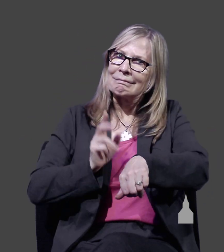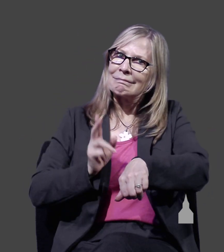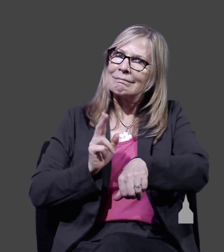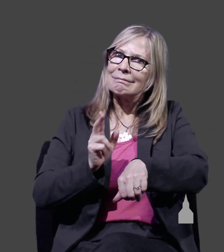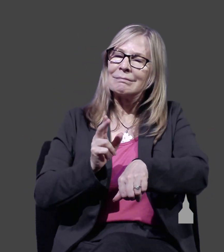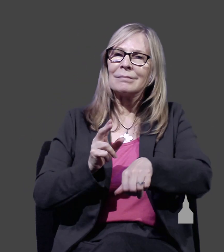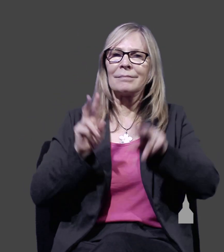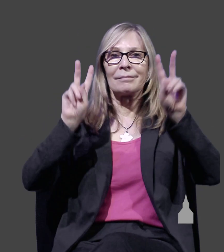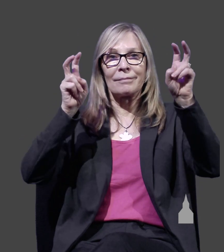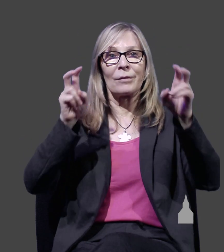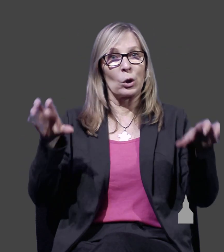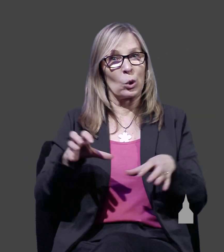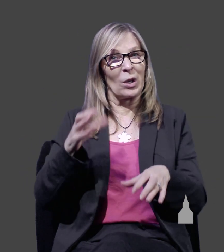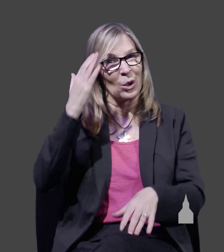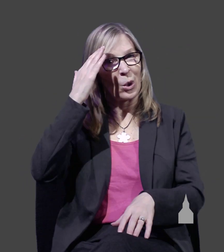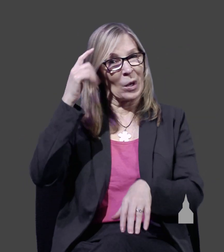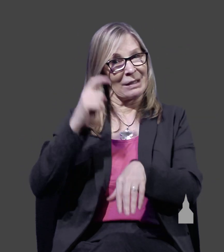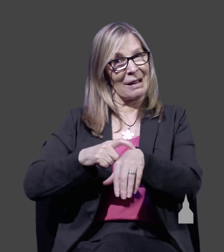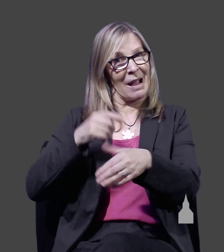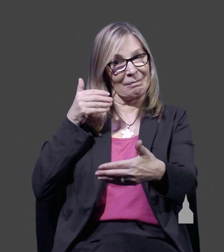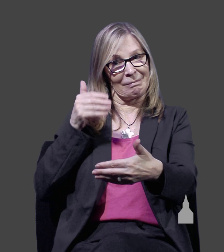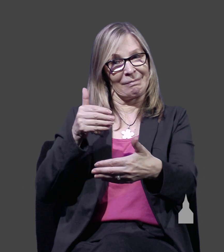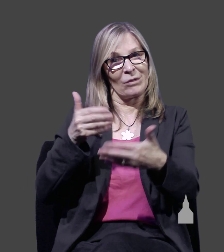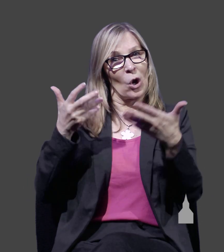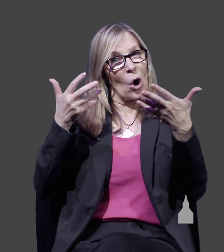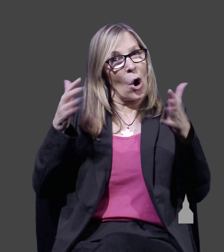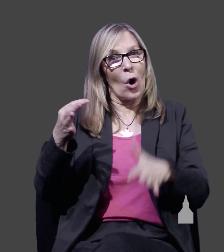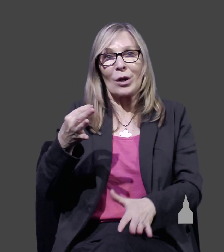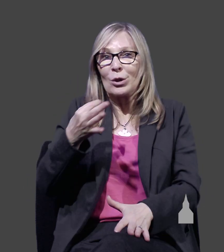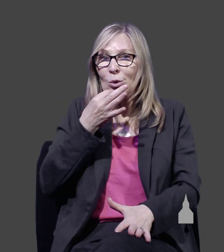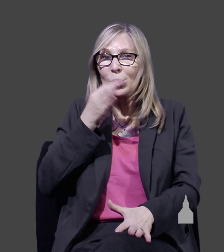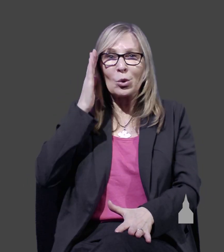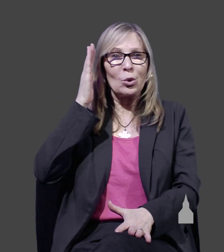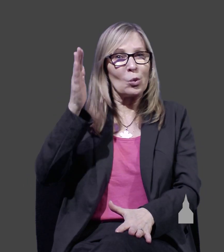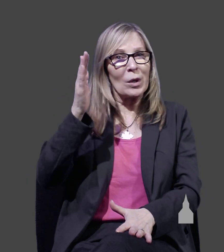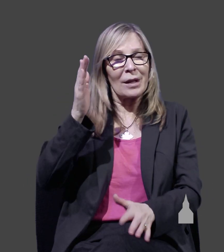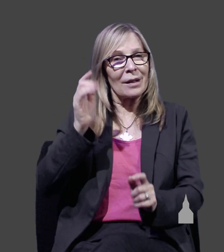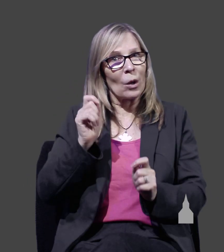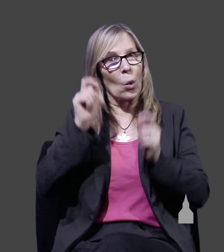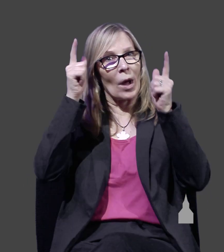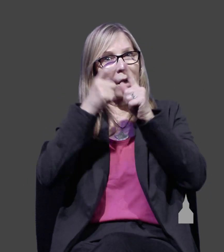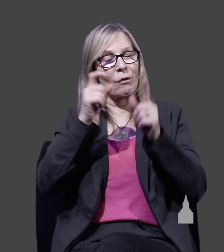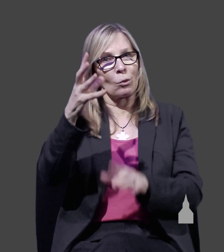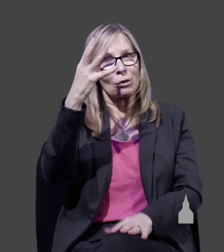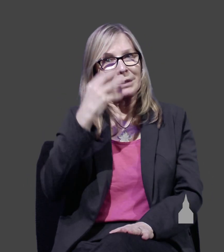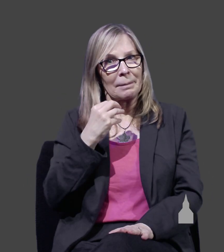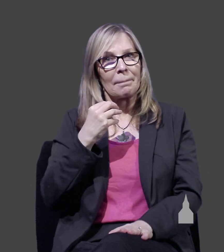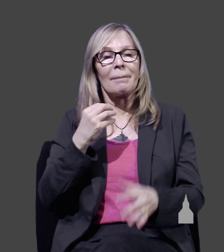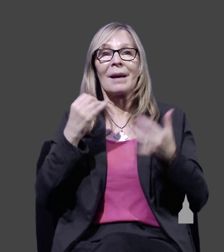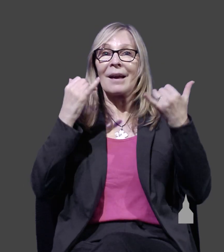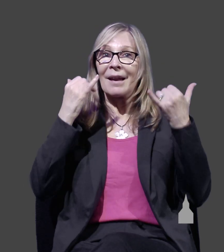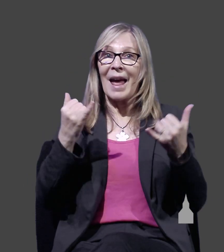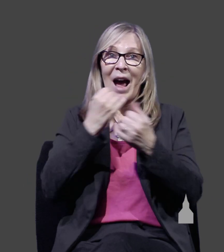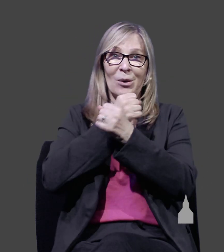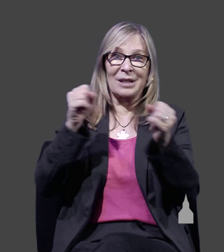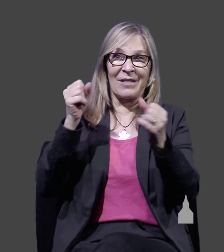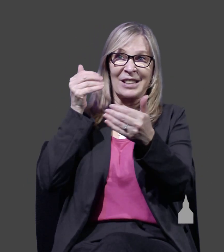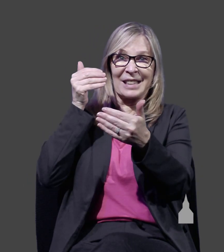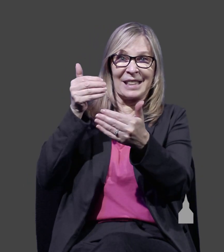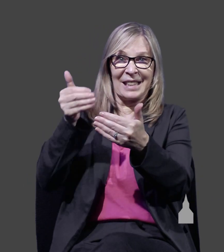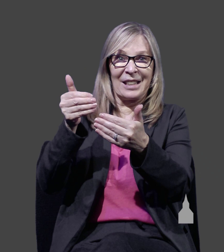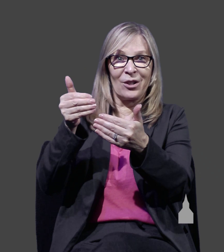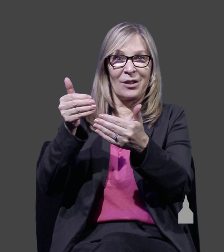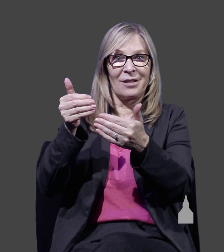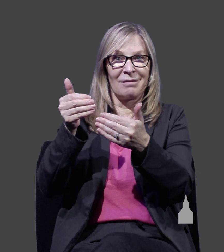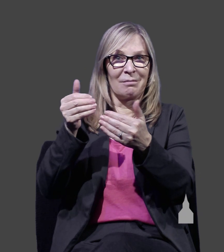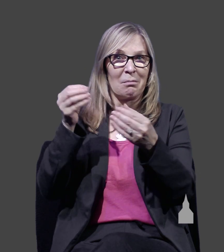Do this, knowing the time, that it is already the hour for you to awaken from sleep. For now salvation is nearer to us than